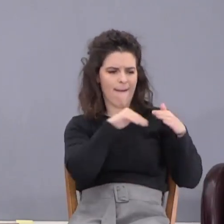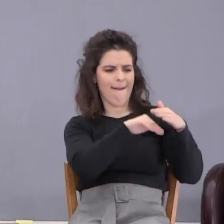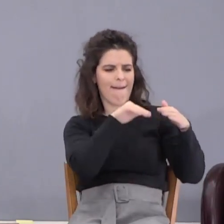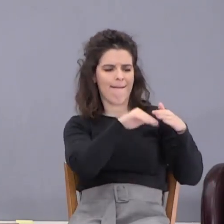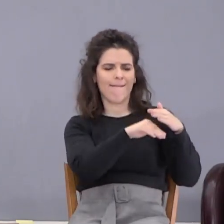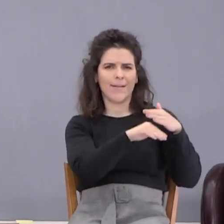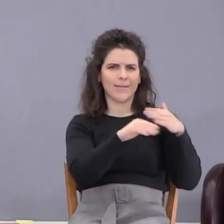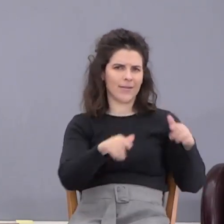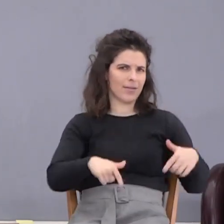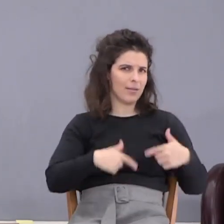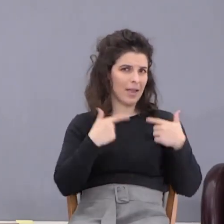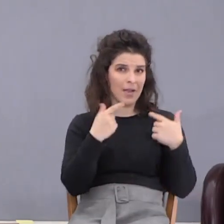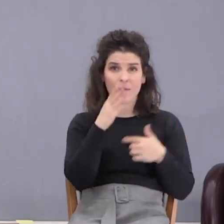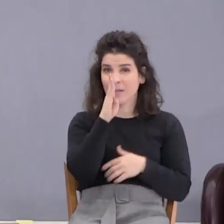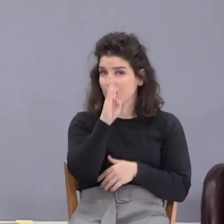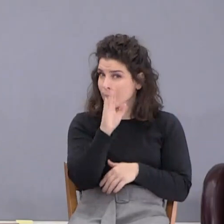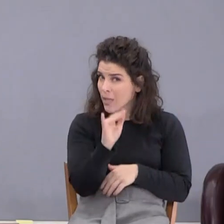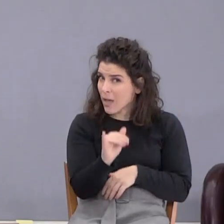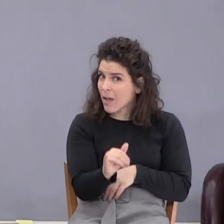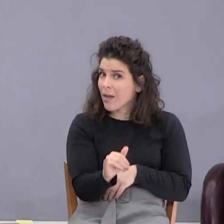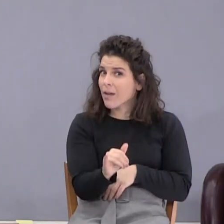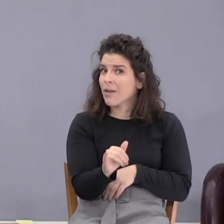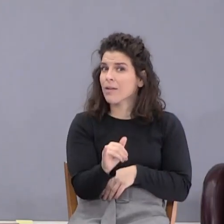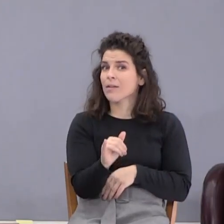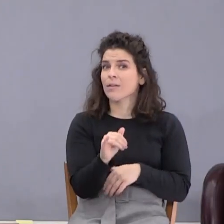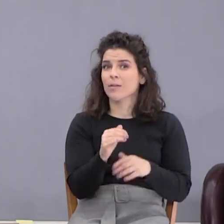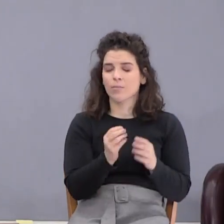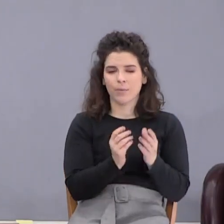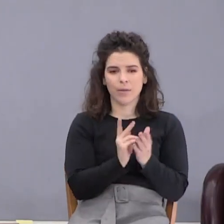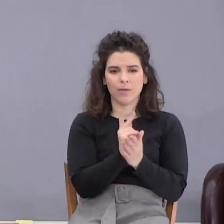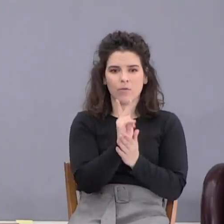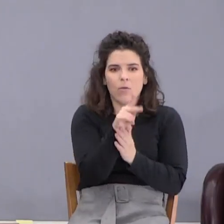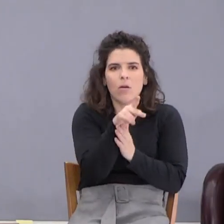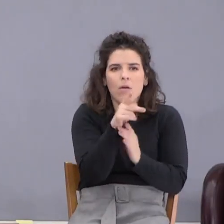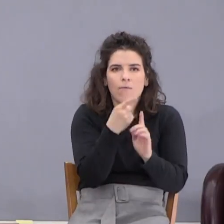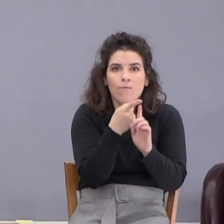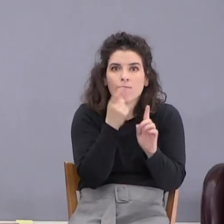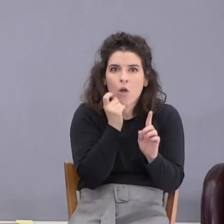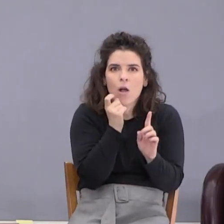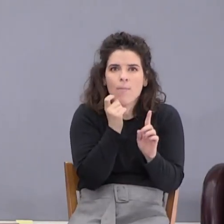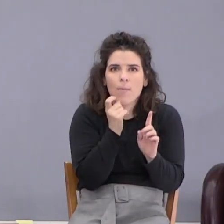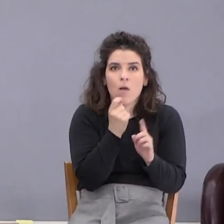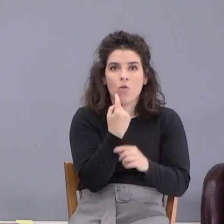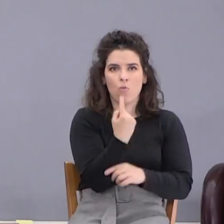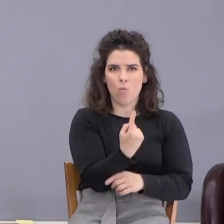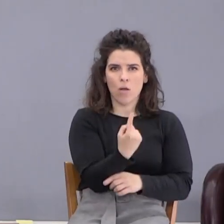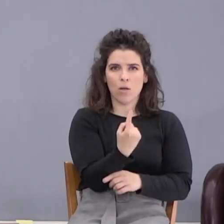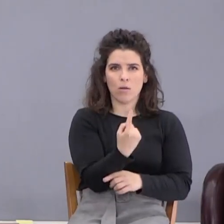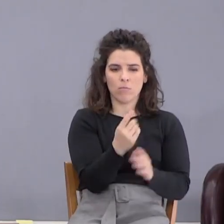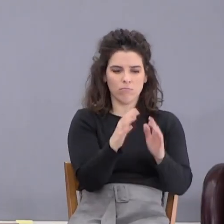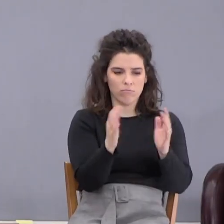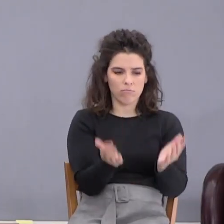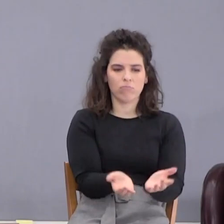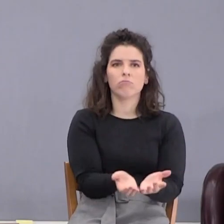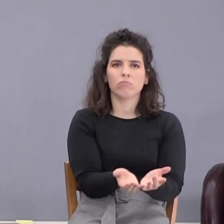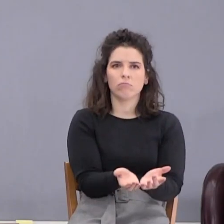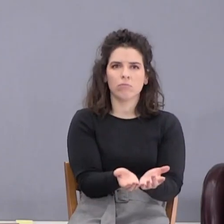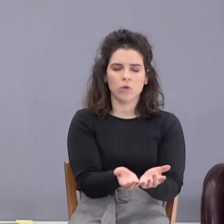life is by being sprung forth from the one who